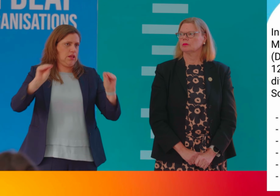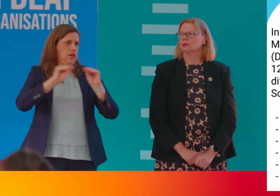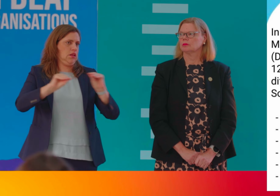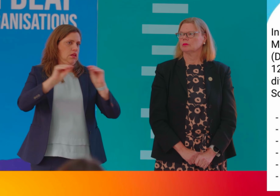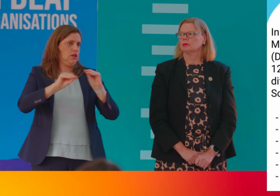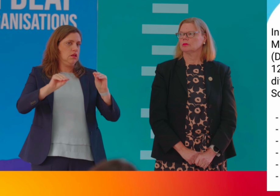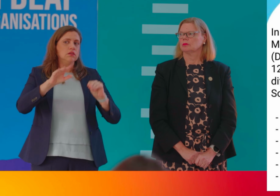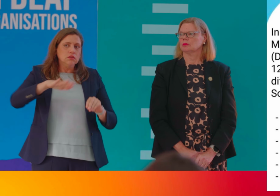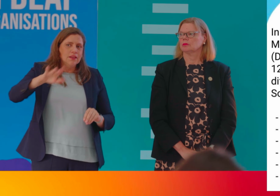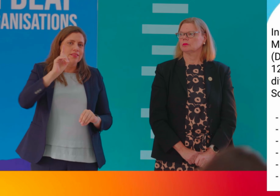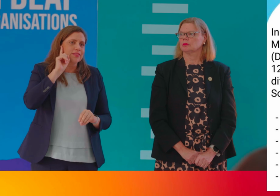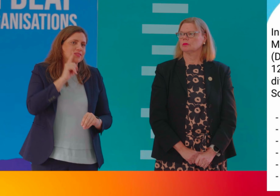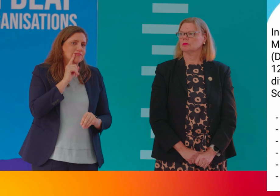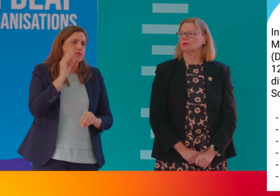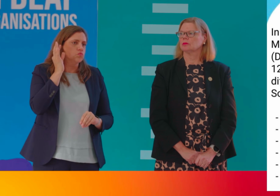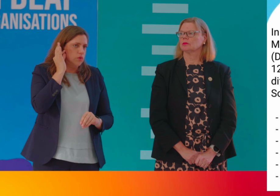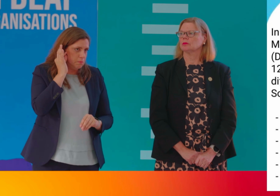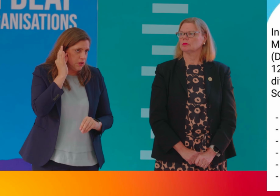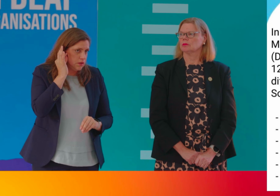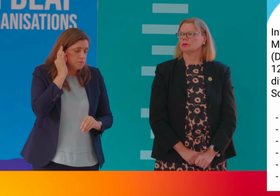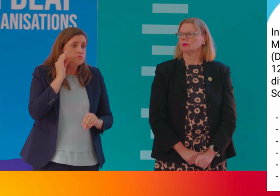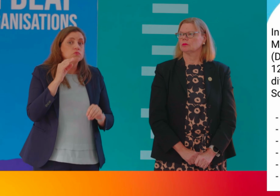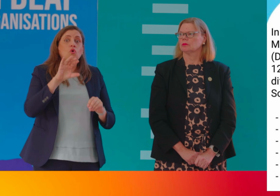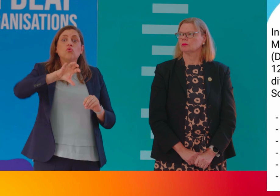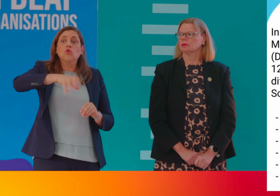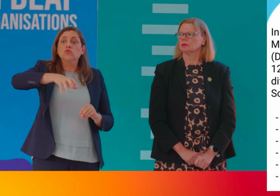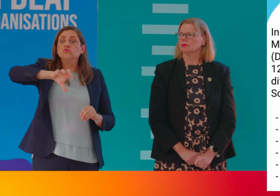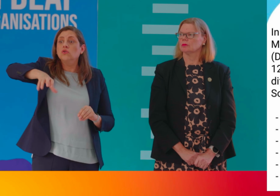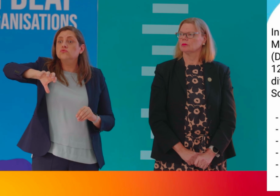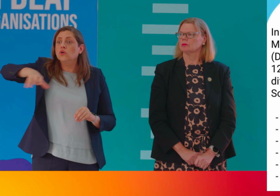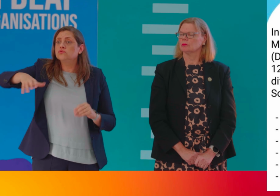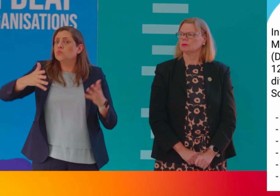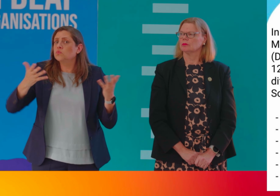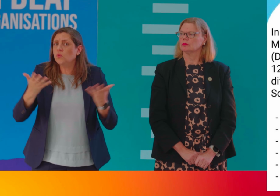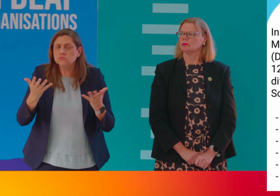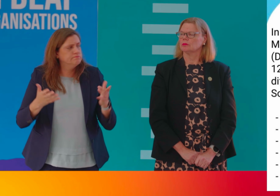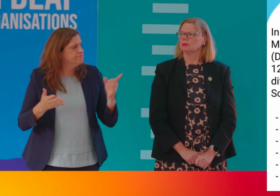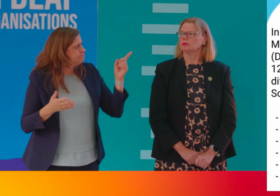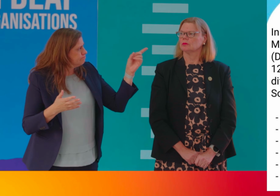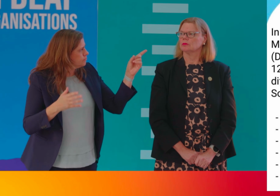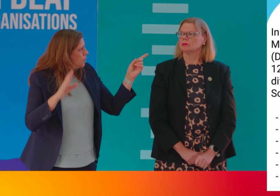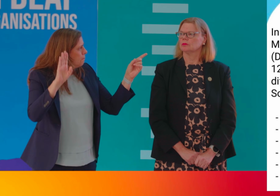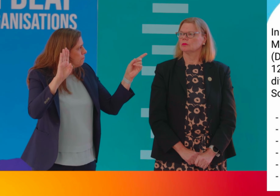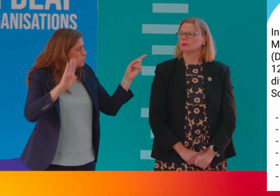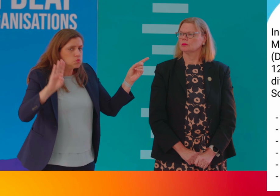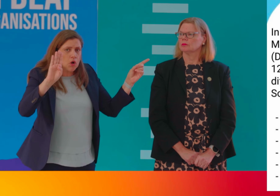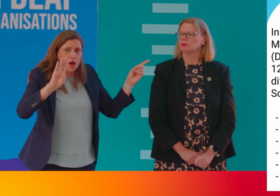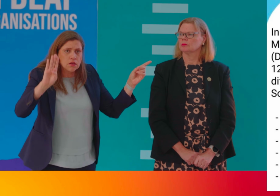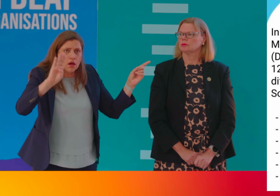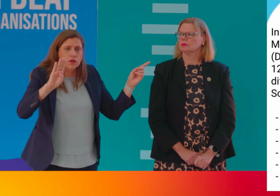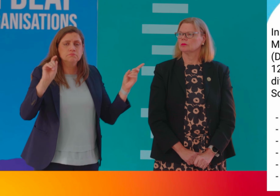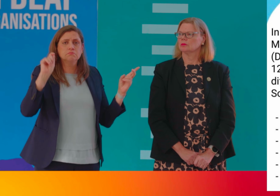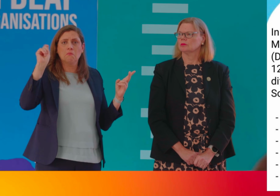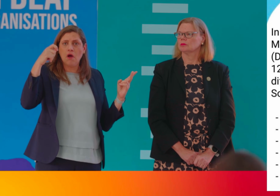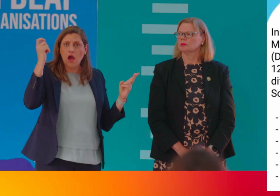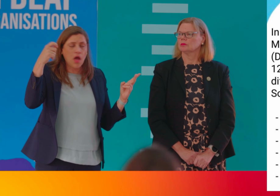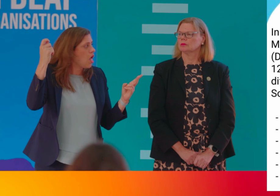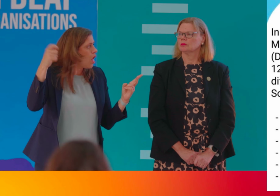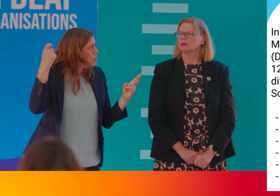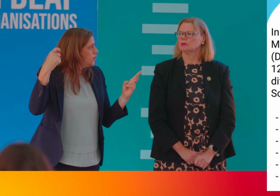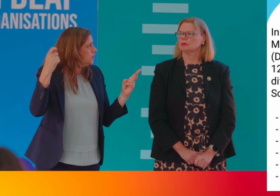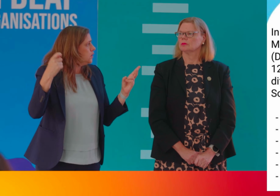Africa, where we held physical trainings with deaf women. These countries were